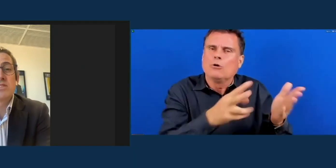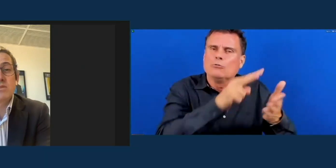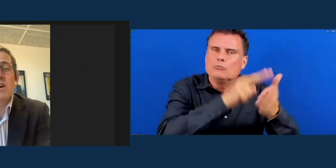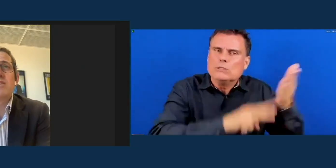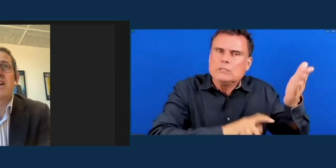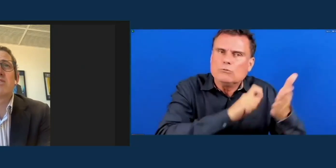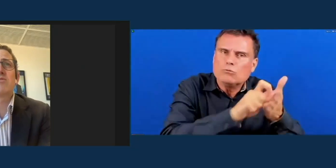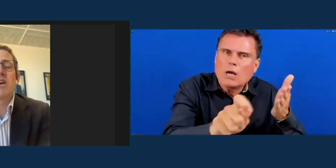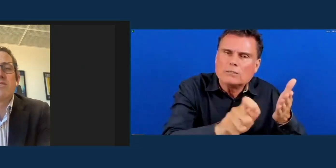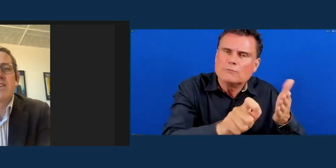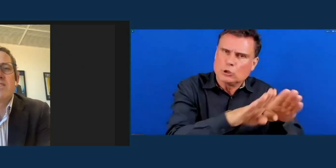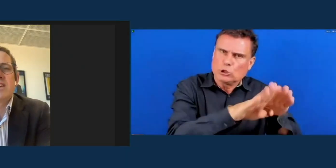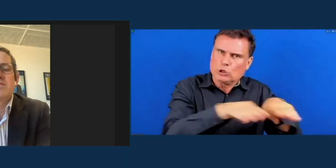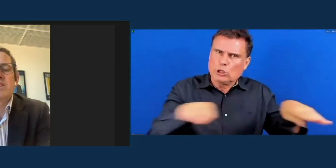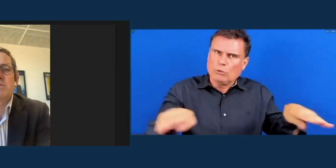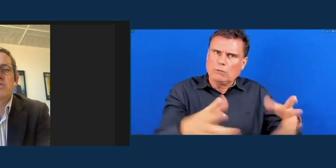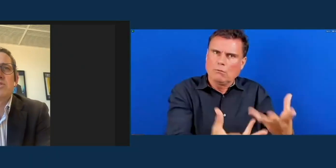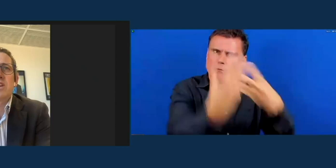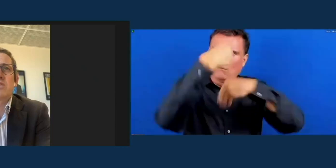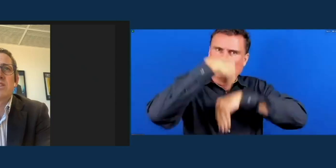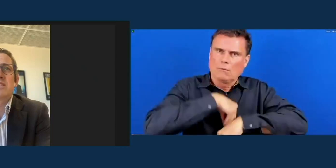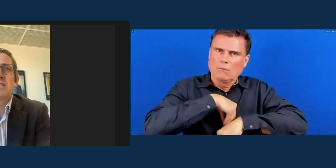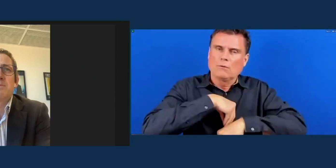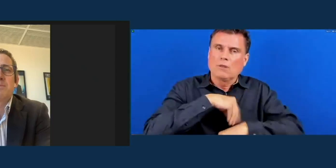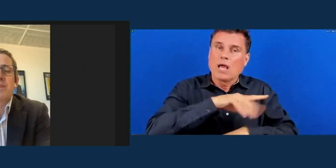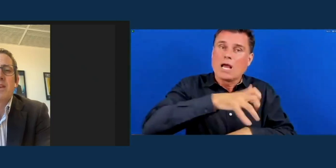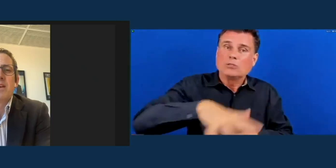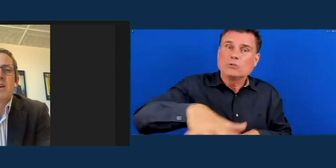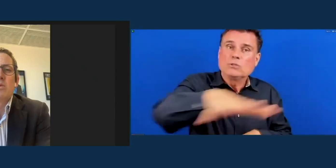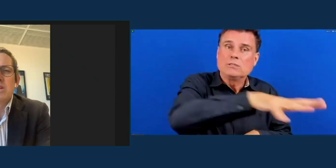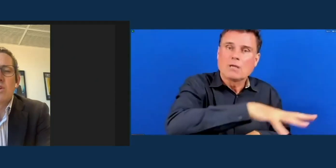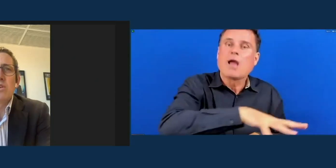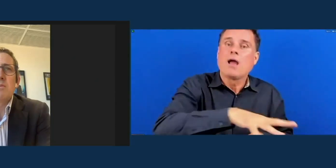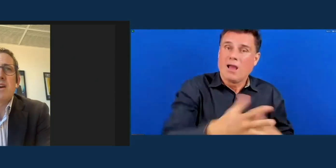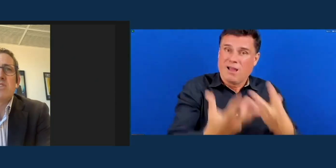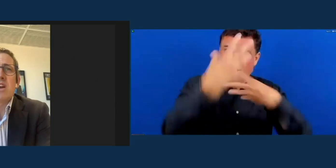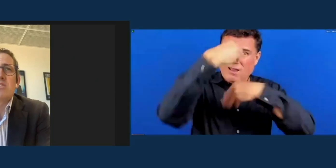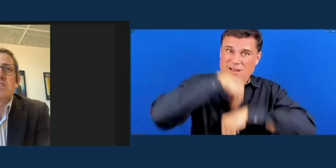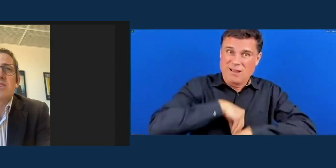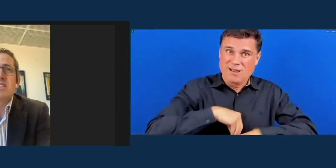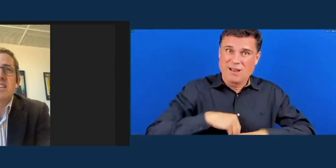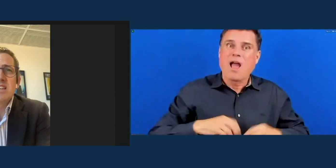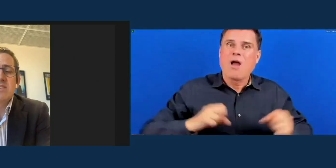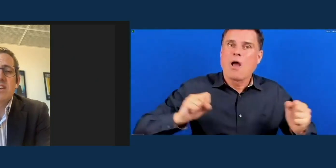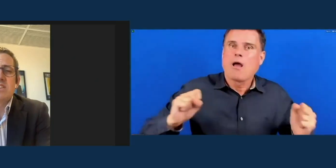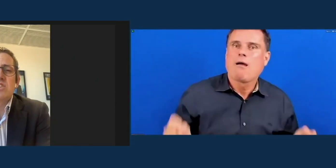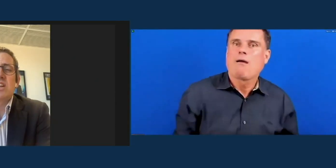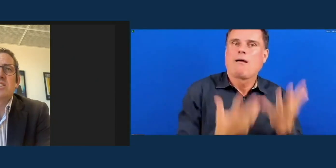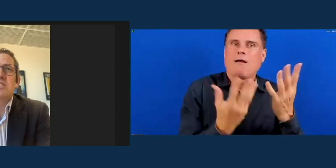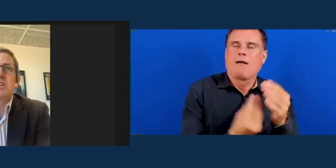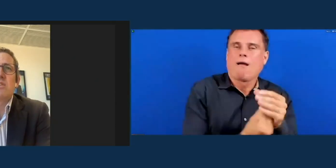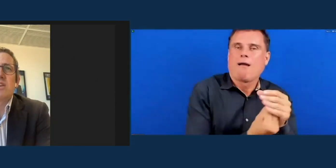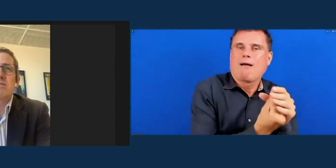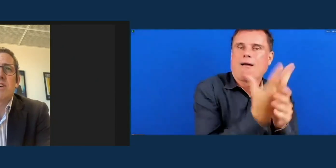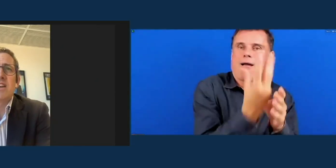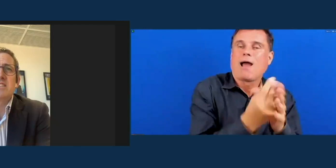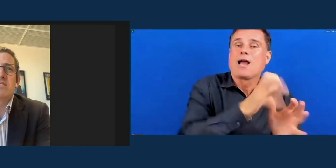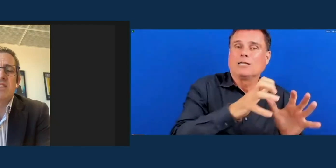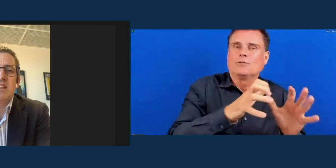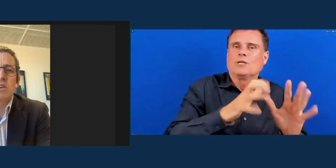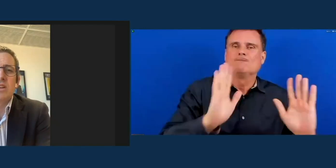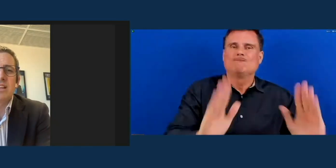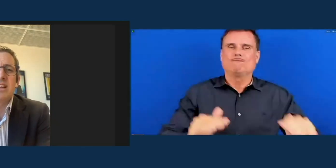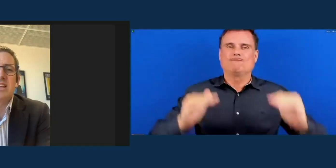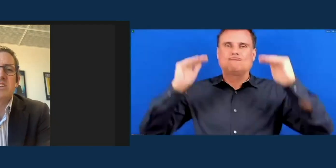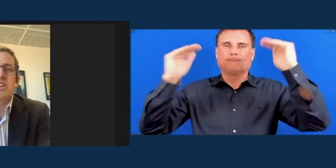to both survive and thrive in their development trajectories. We know that partner countries face significant challenges securing financing